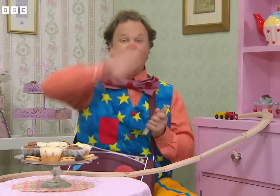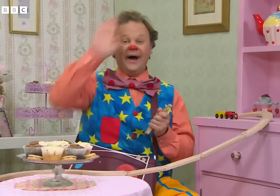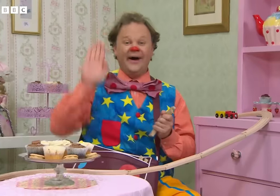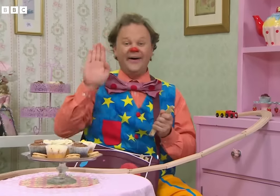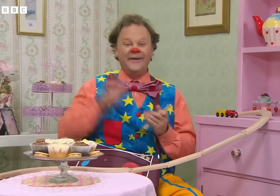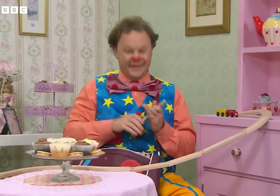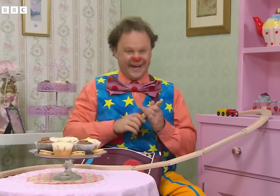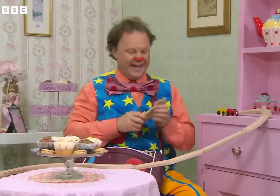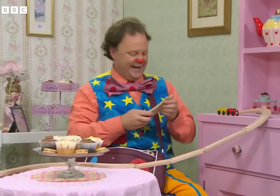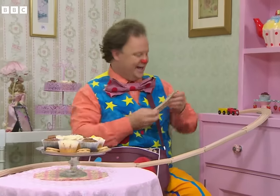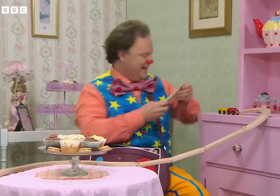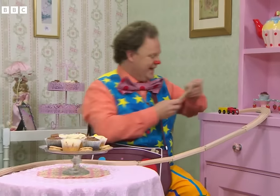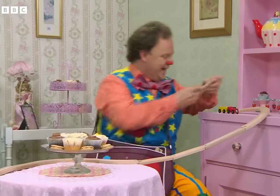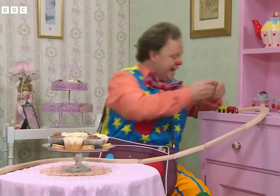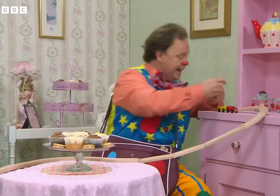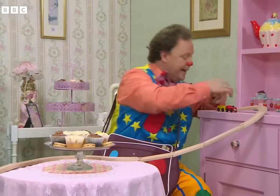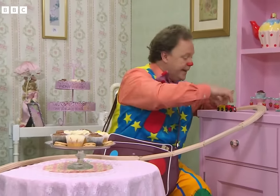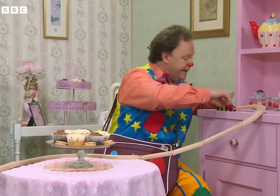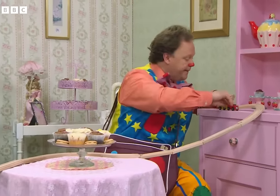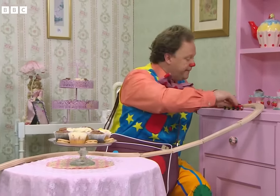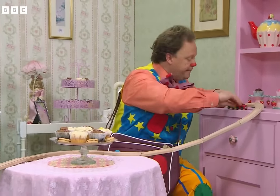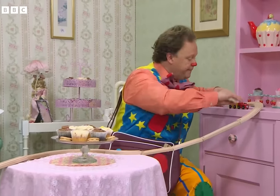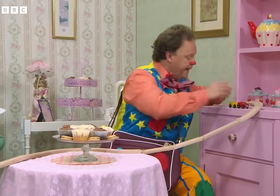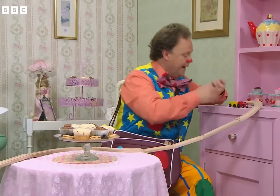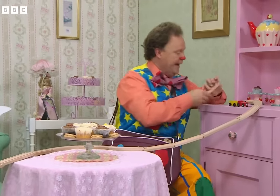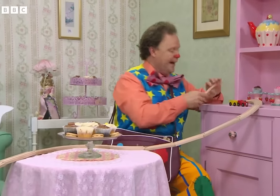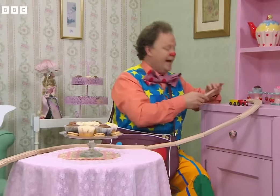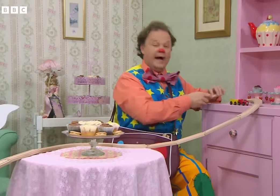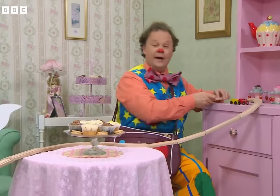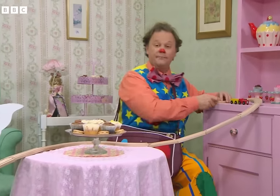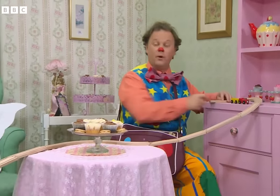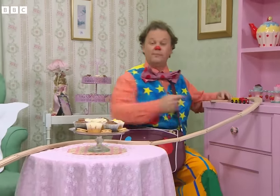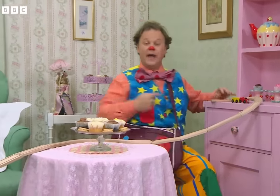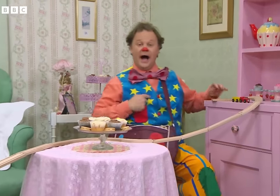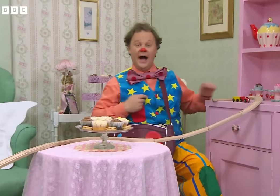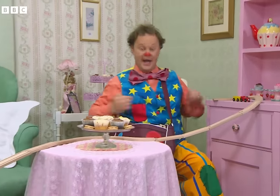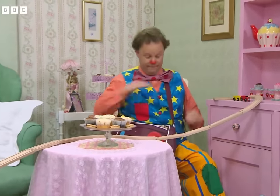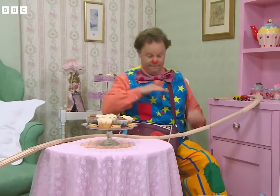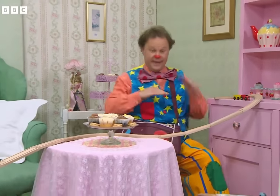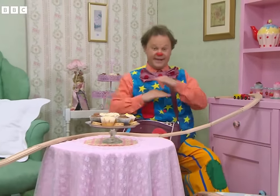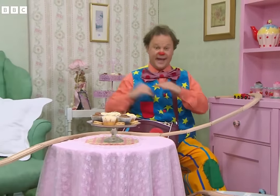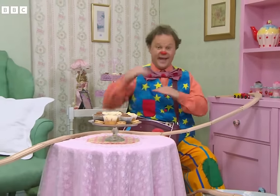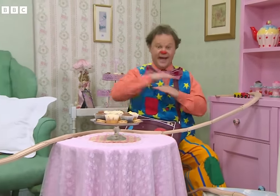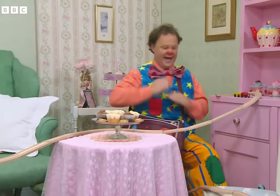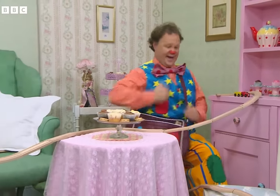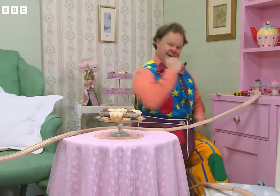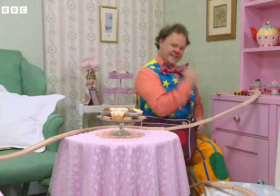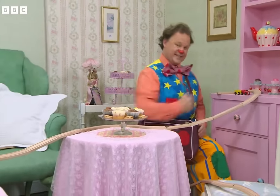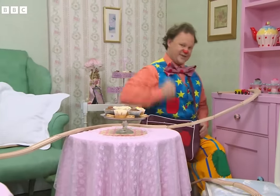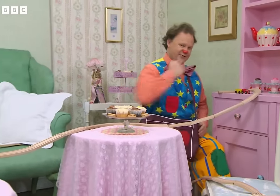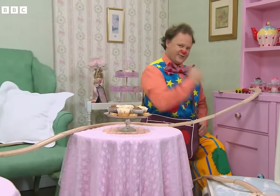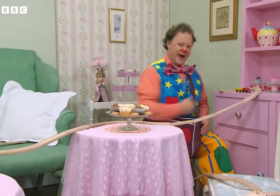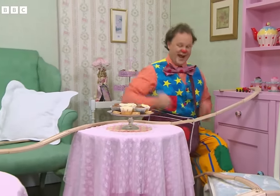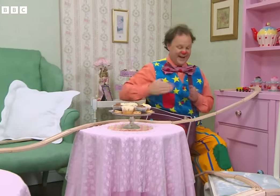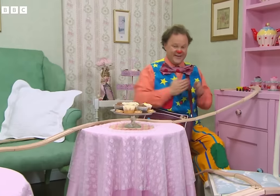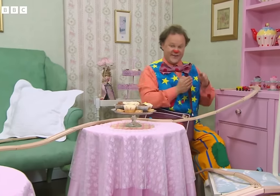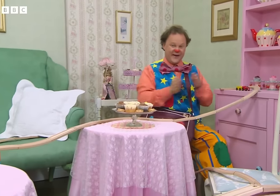Hello. What are you doing? Aha! Well, I'm building a train